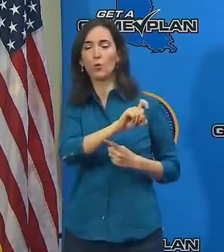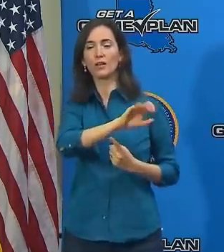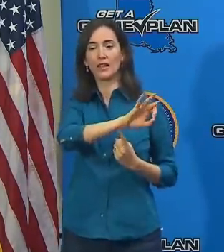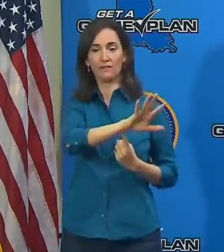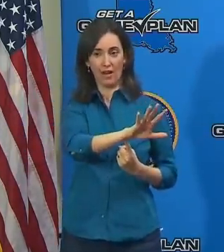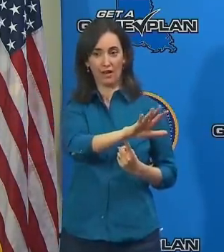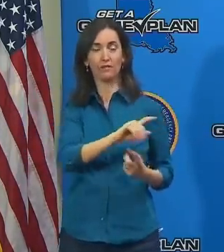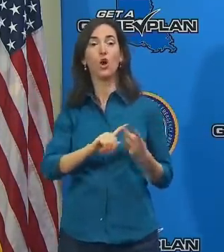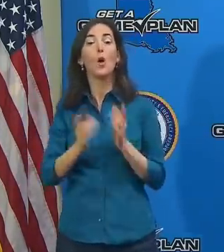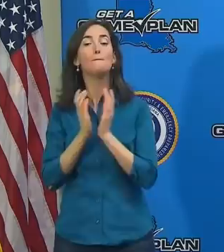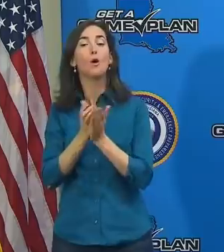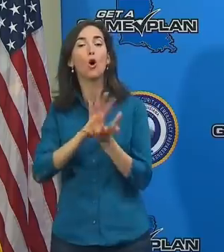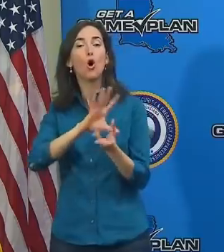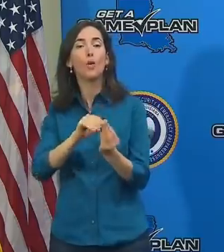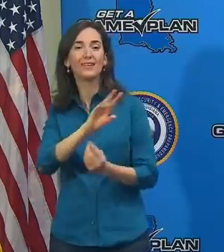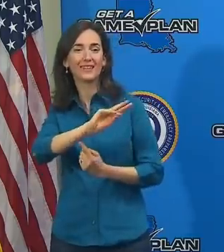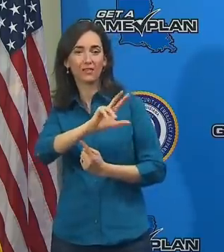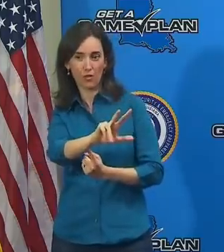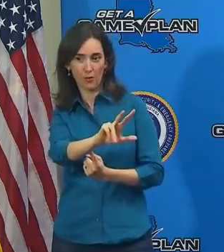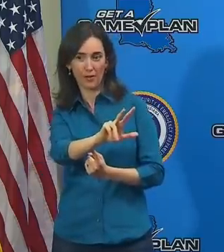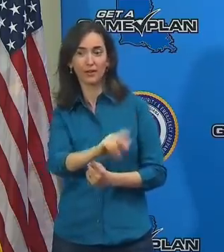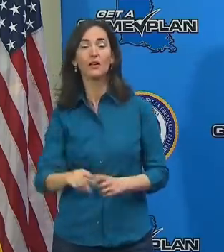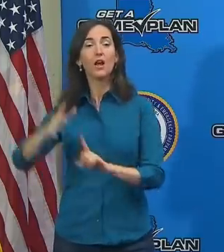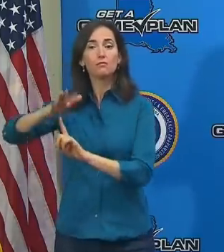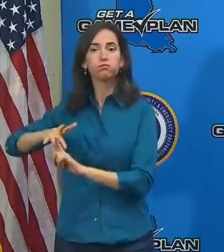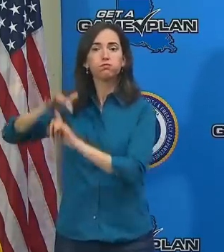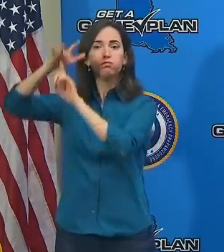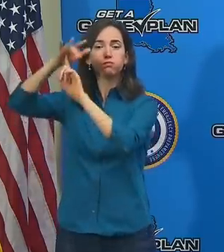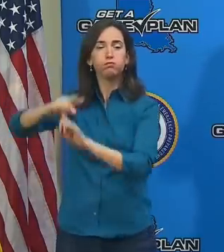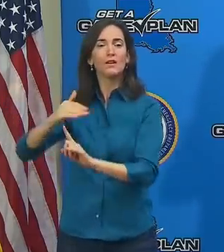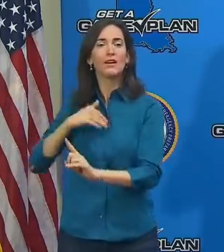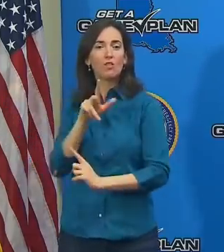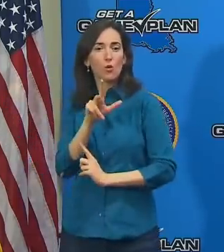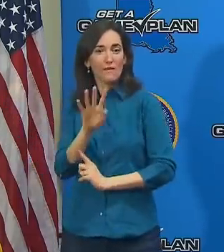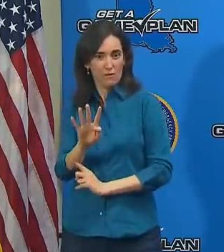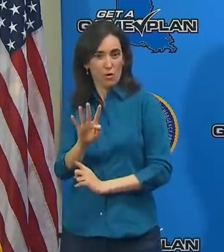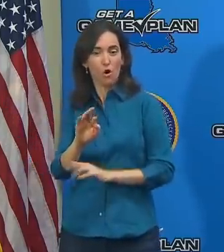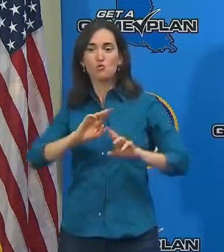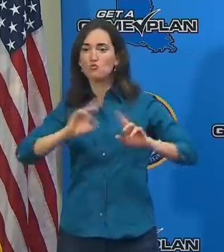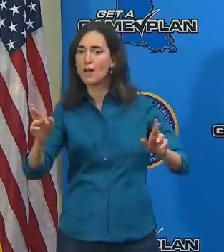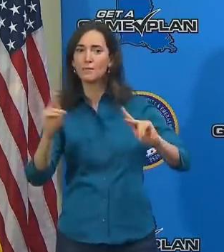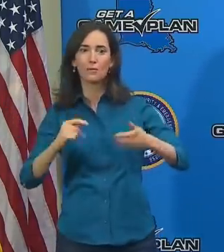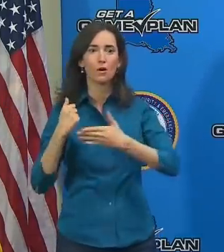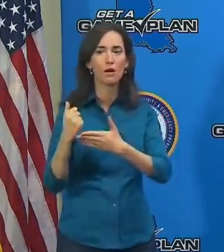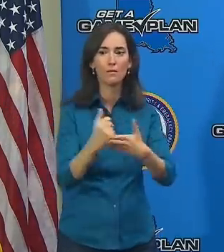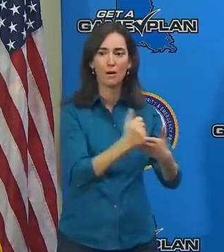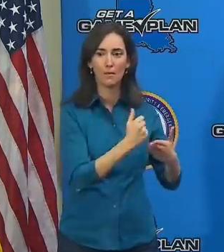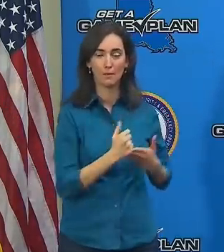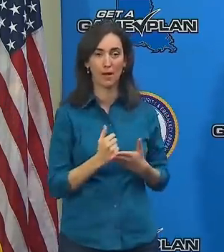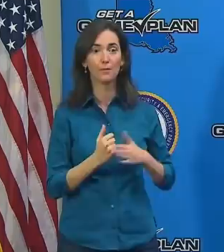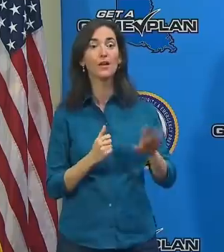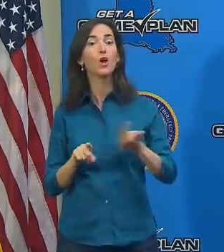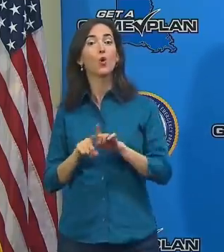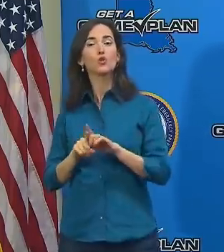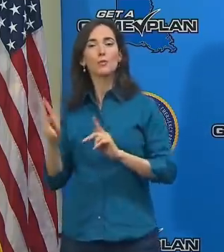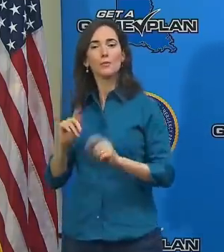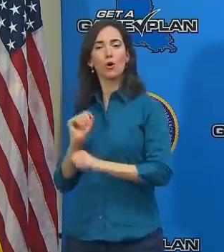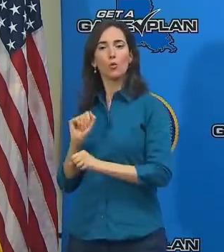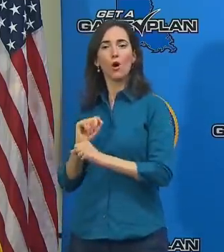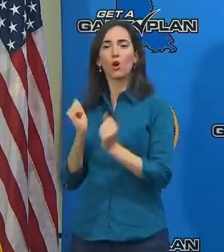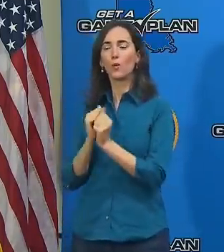to support and assist the citizens of Louisiana. There remain 169 wildlife and fishery agents